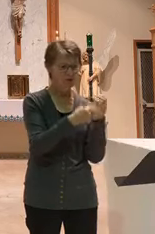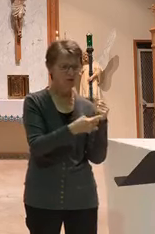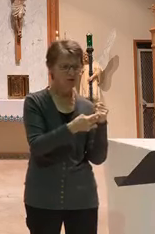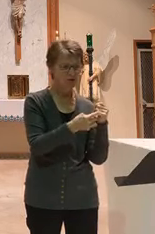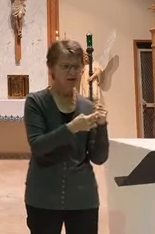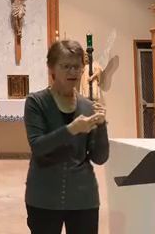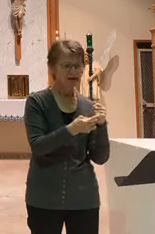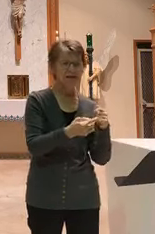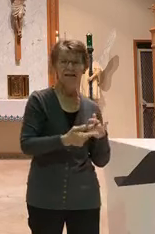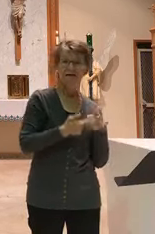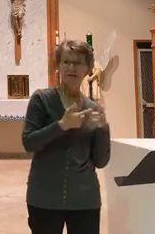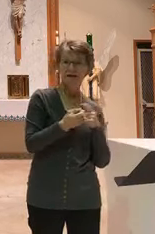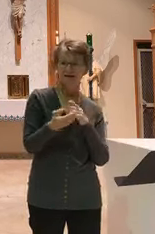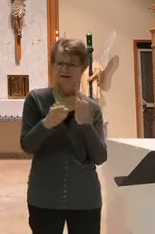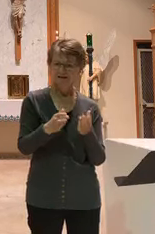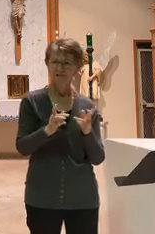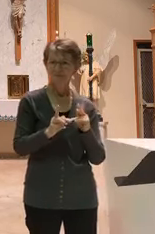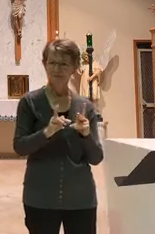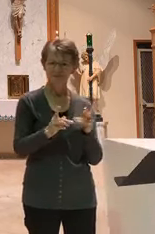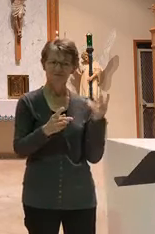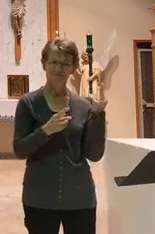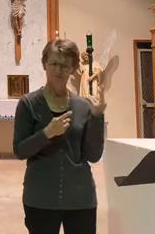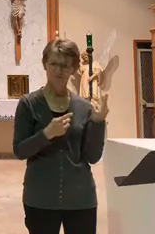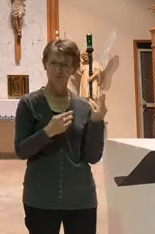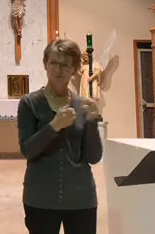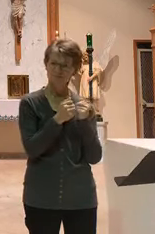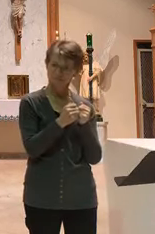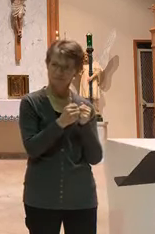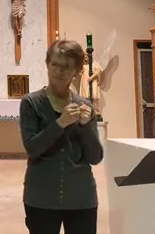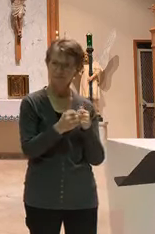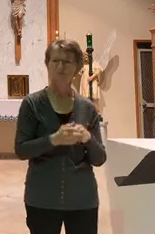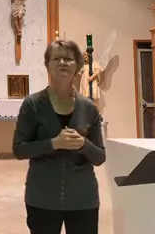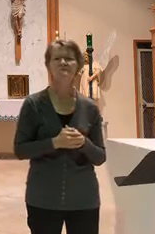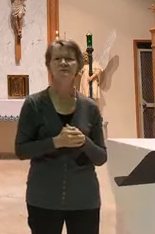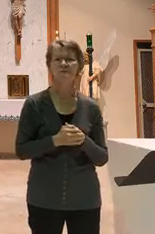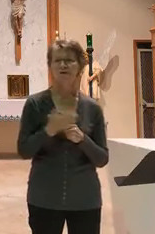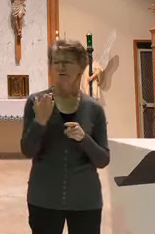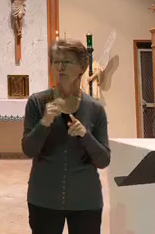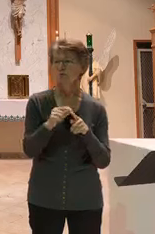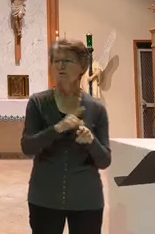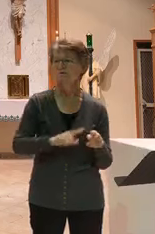The word of the Lord. Thanks be to God.